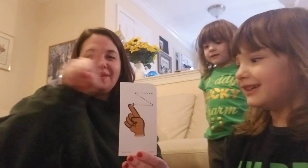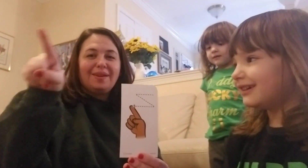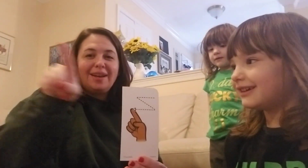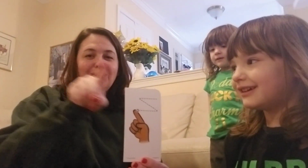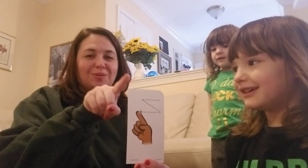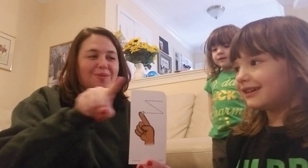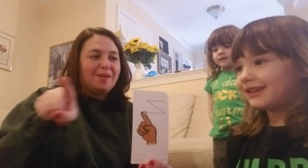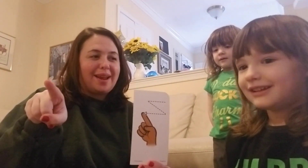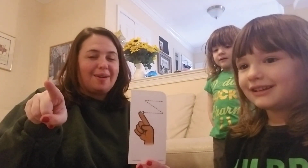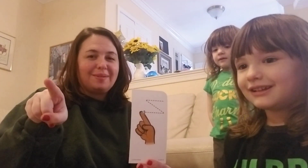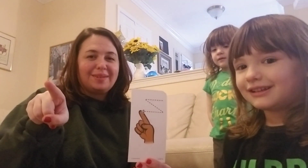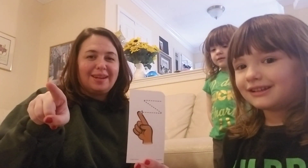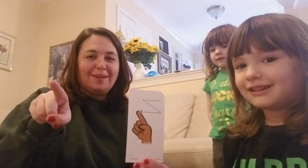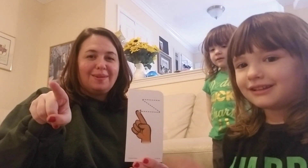And you draw it out. Can you do that?